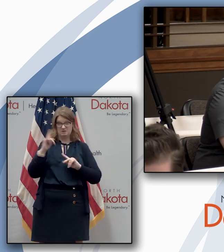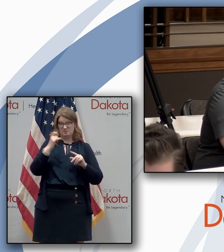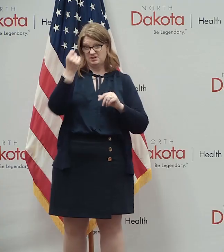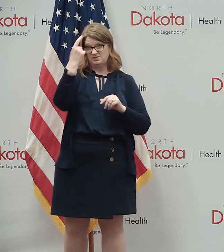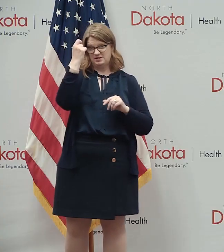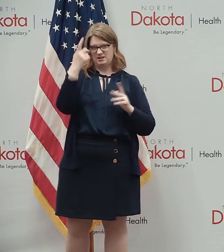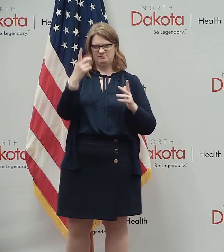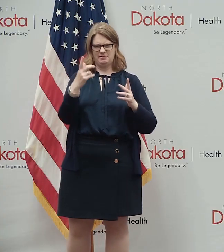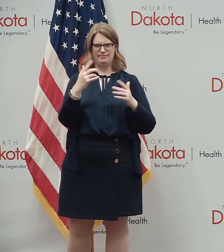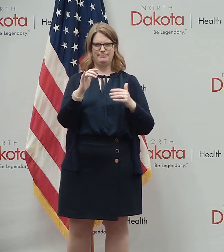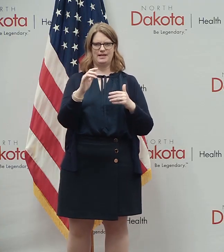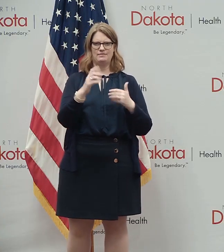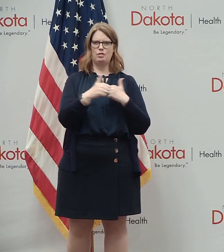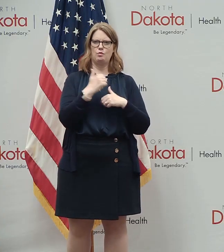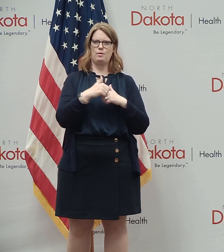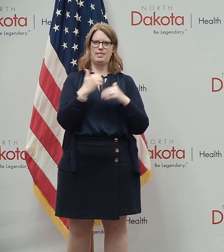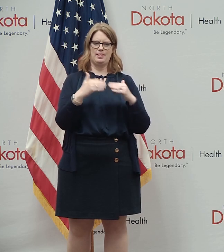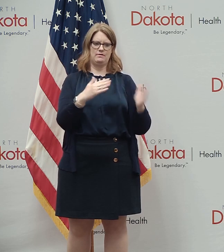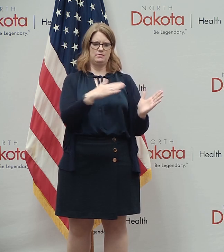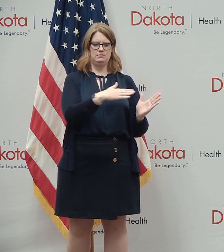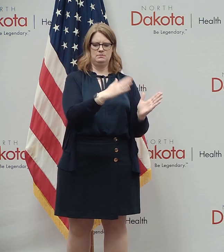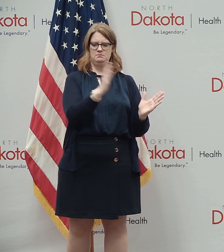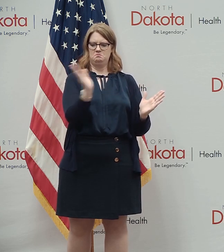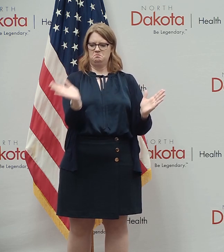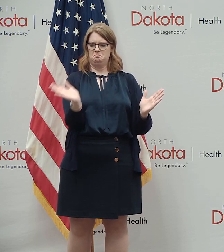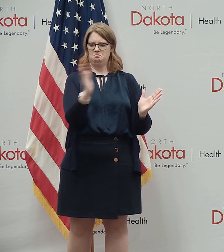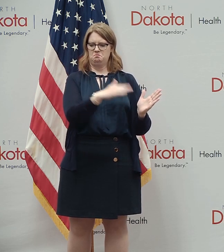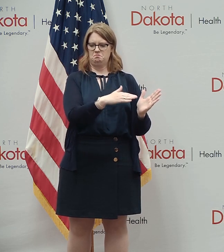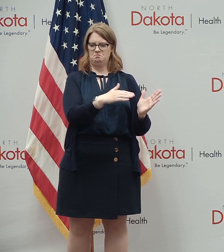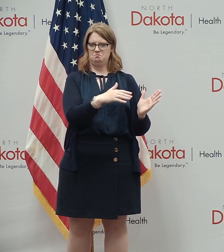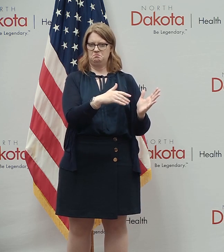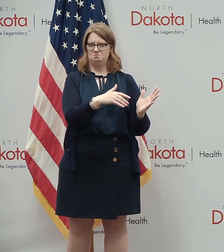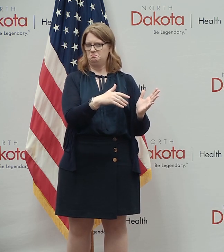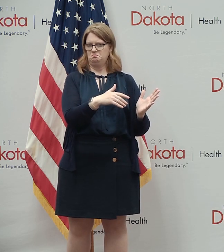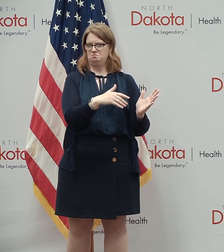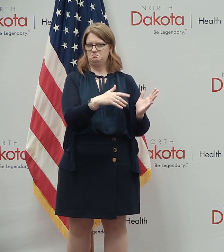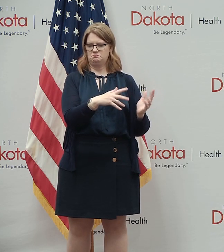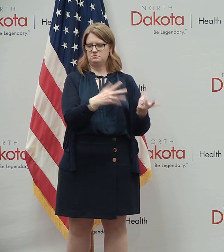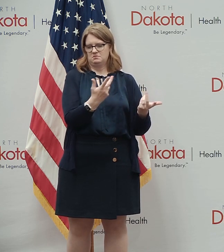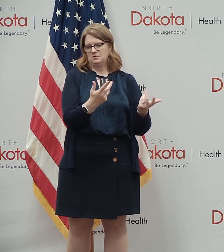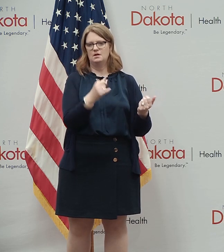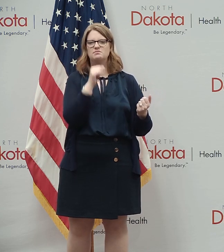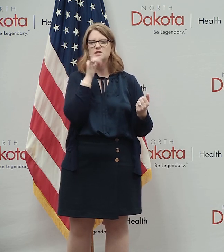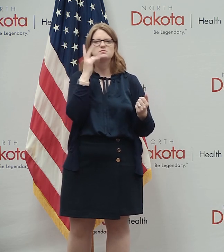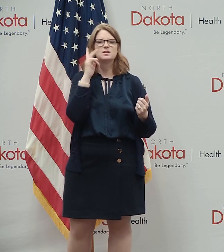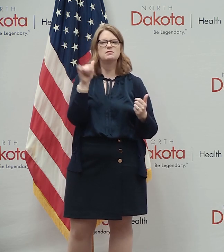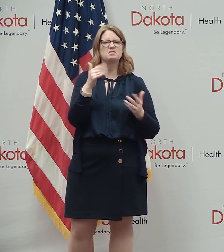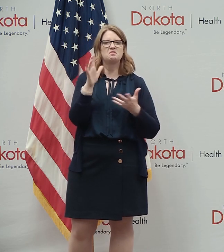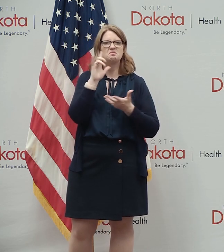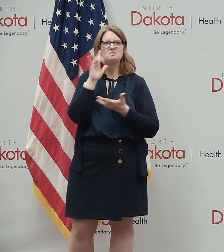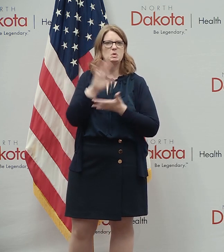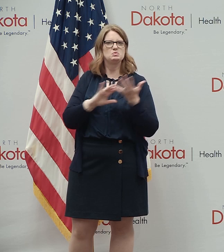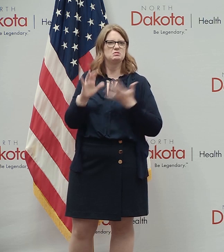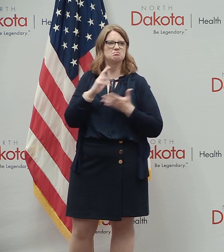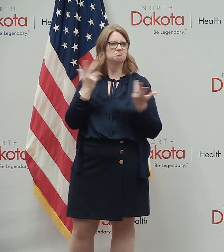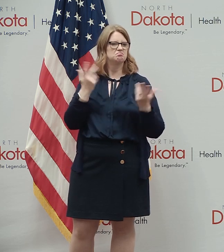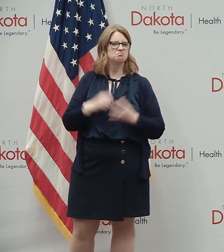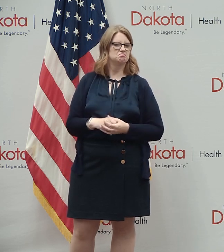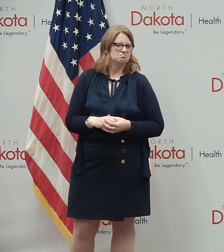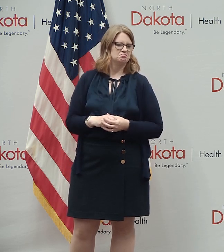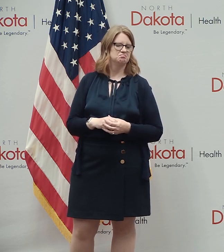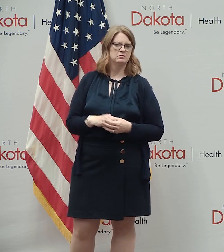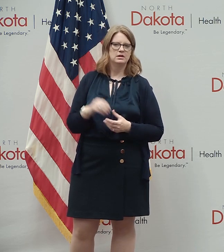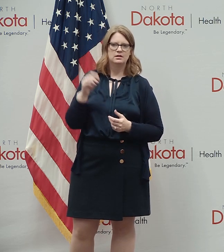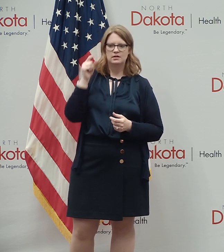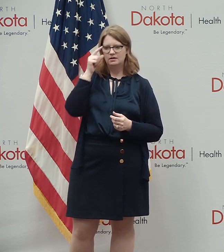works? Haven't seen any confusion with the fire index that at least that's reached me. I think